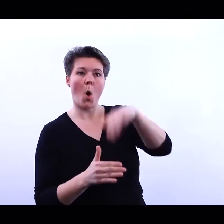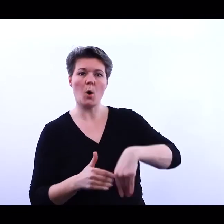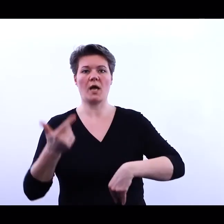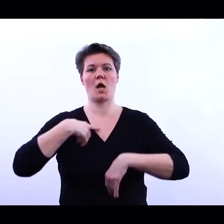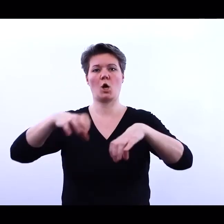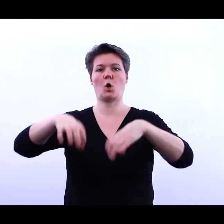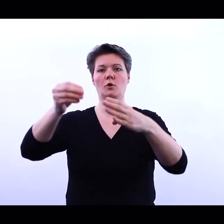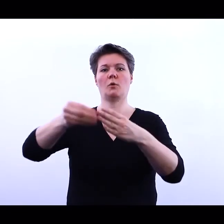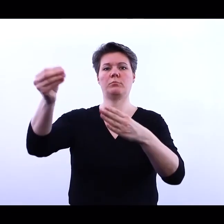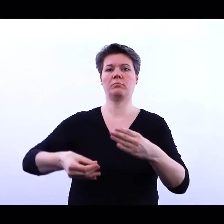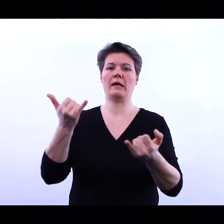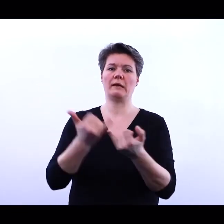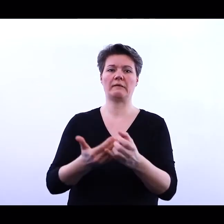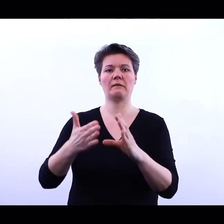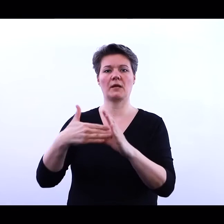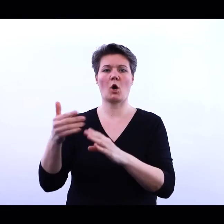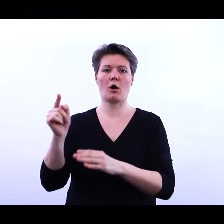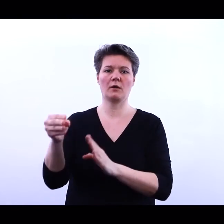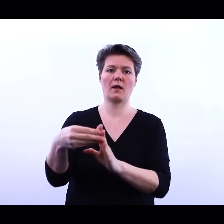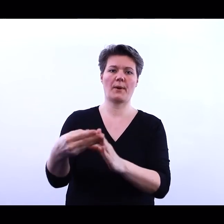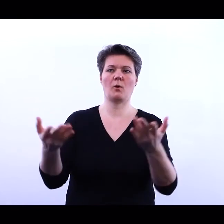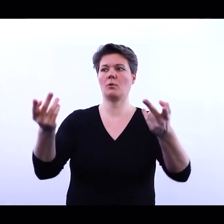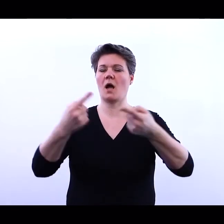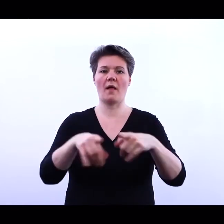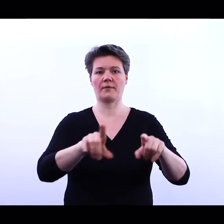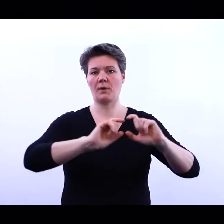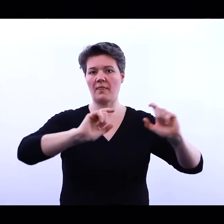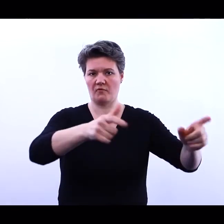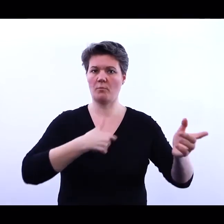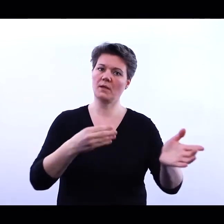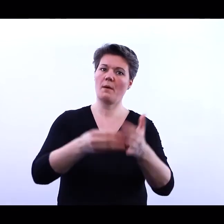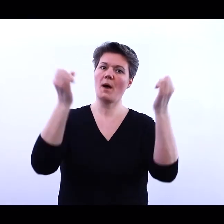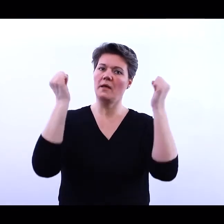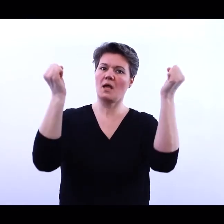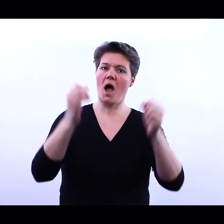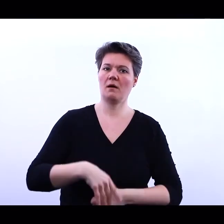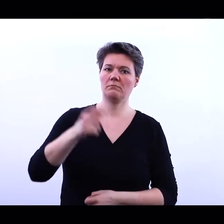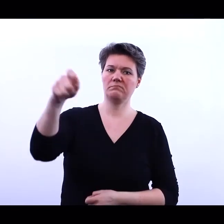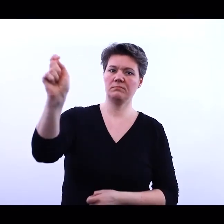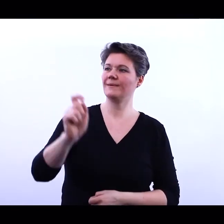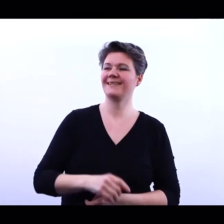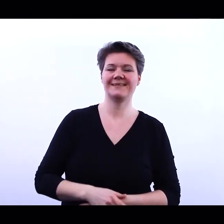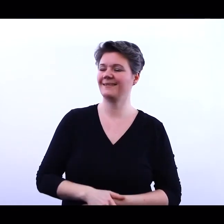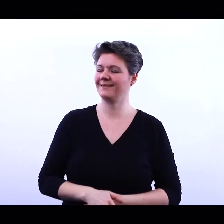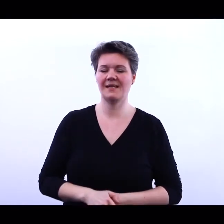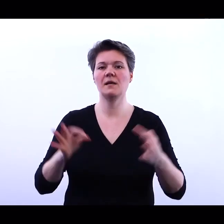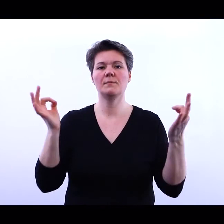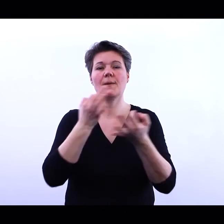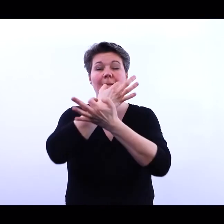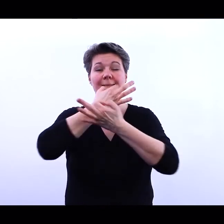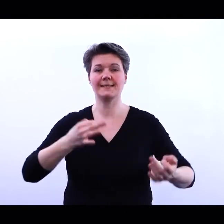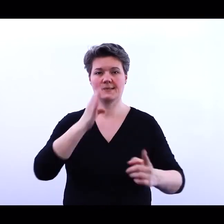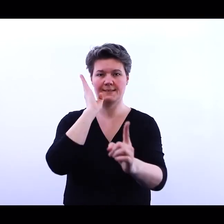and now we're on TikTok or whatever it might be. But you need to come at that with, we want to engage